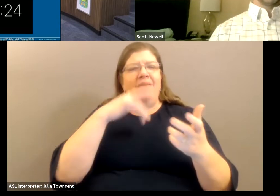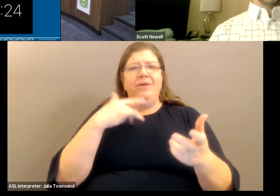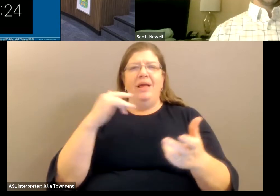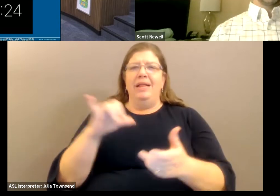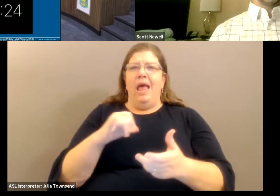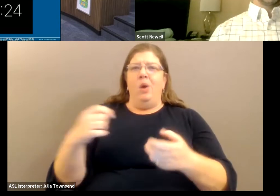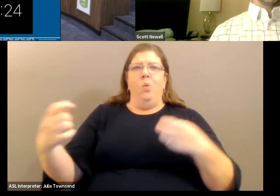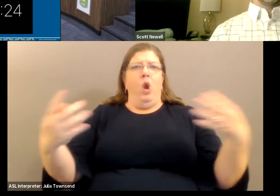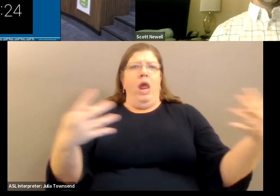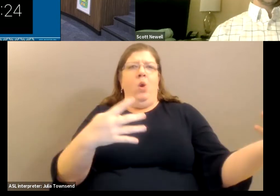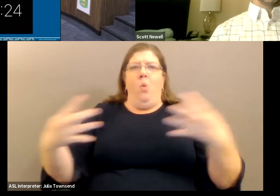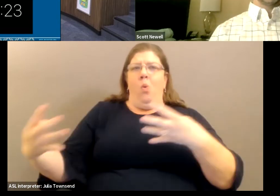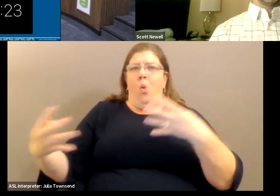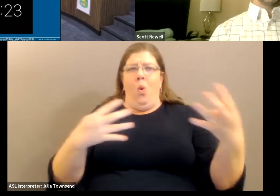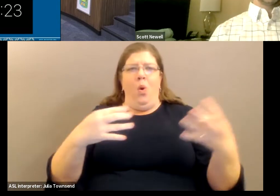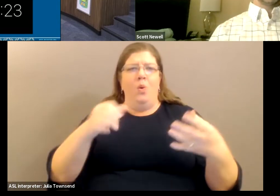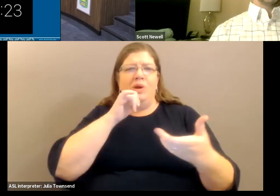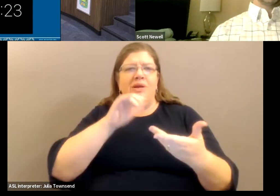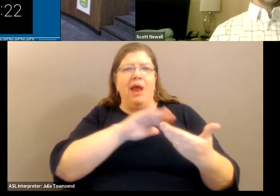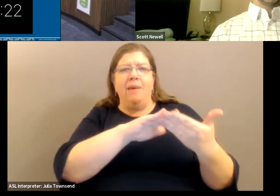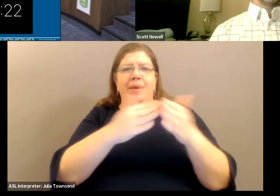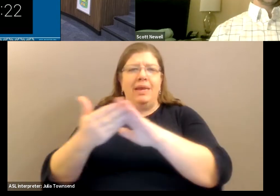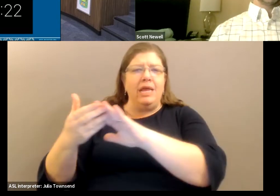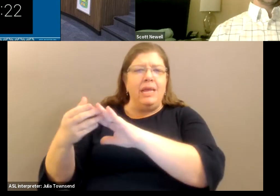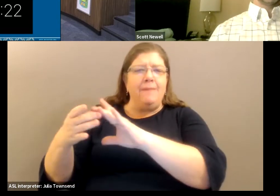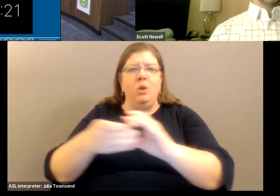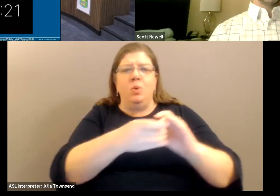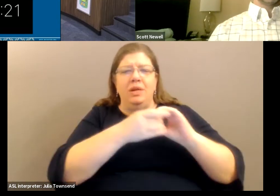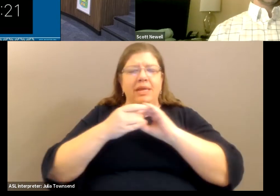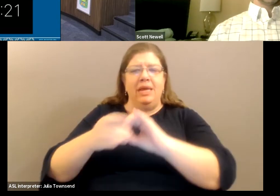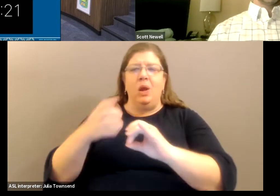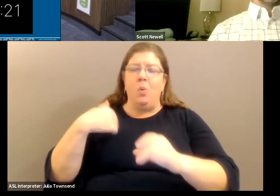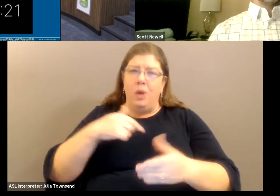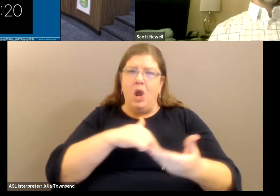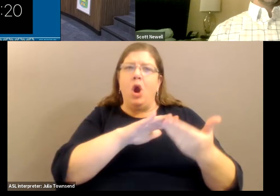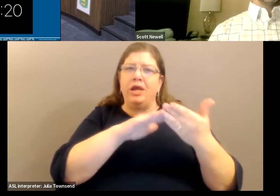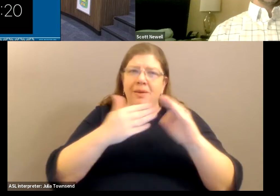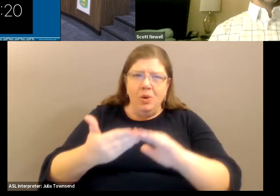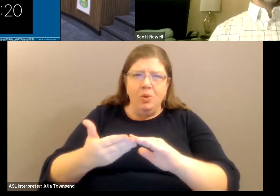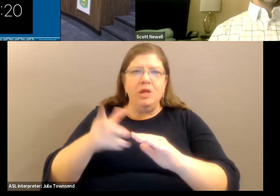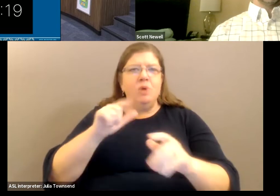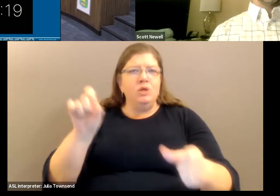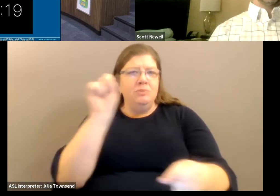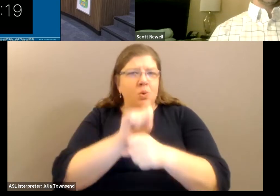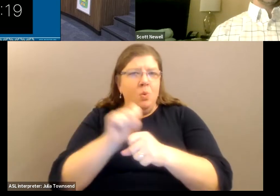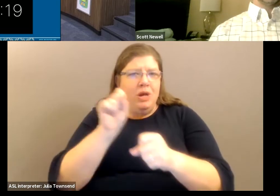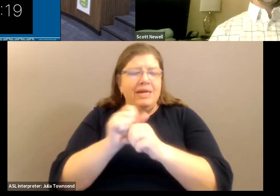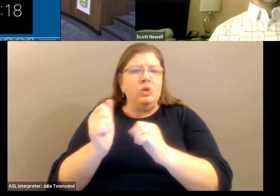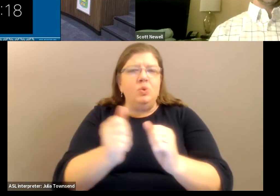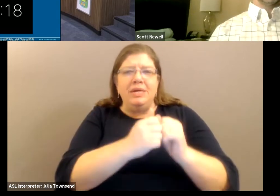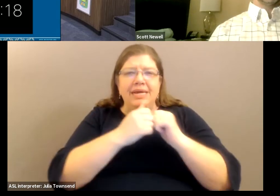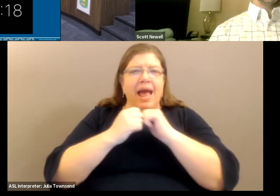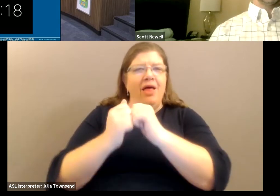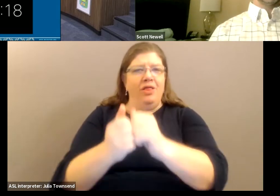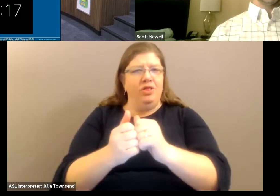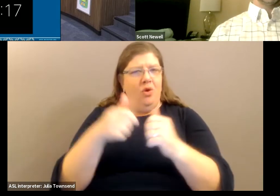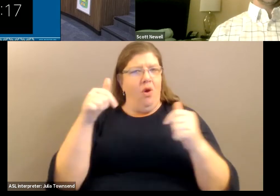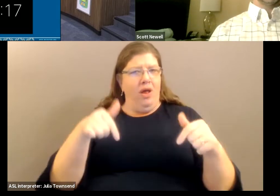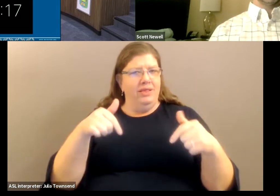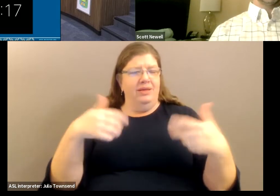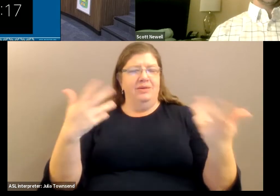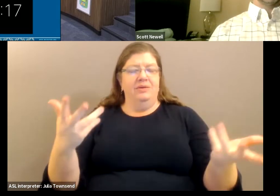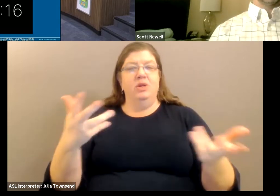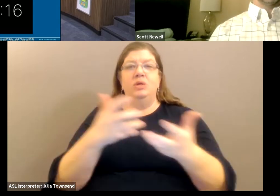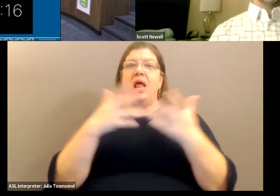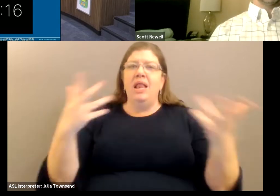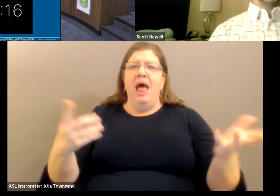and we're not being a community. And we are a community and we're supposed to be working together on this. And there's a